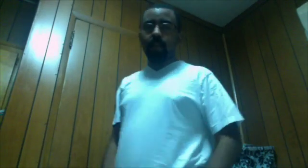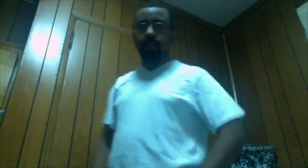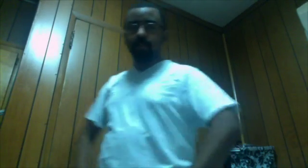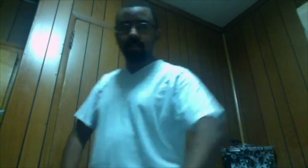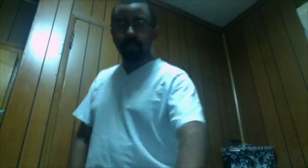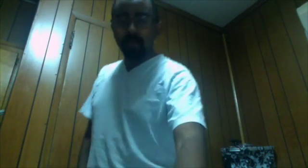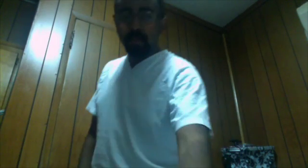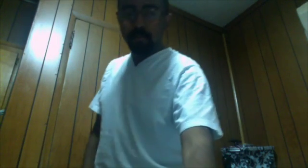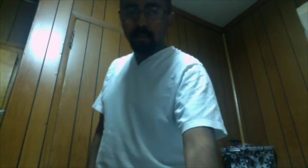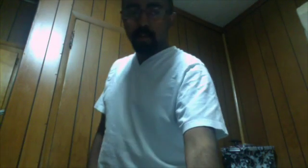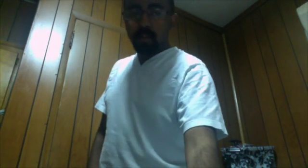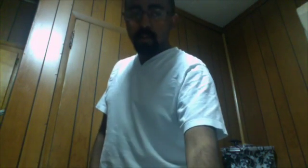looks too reflective.